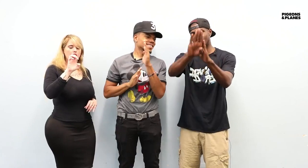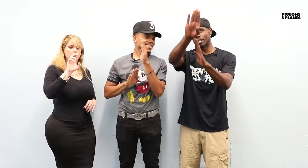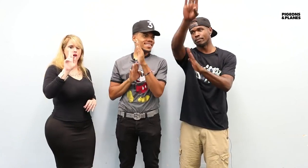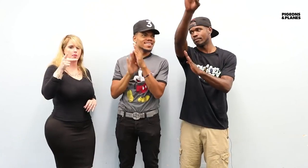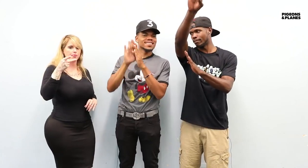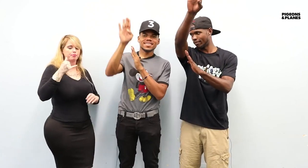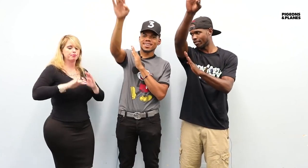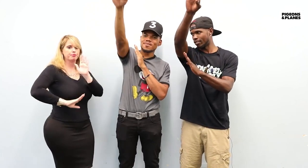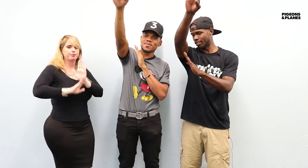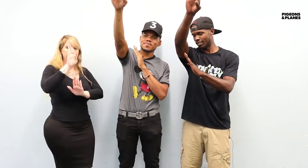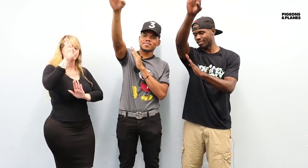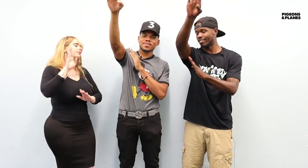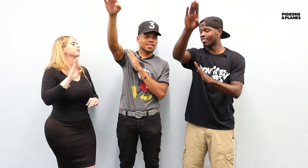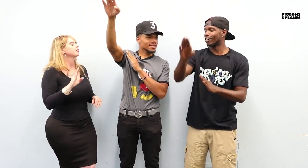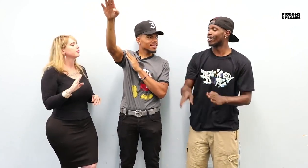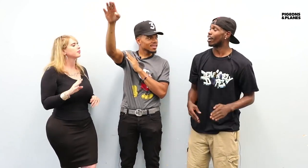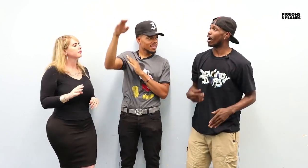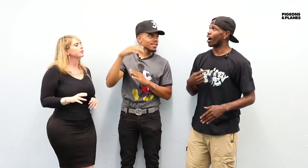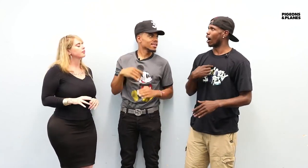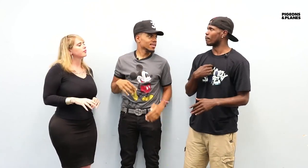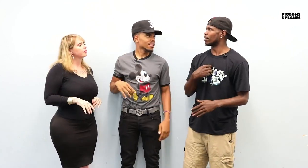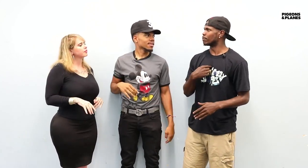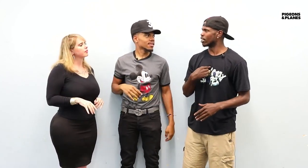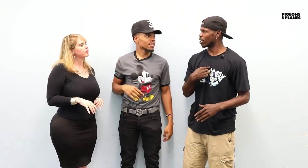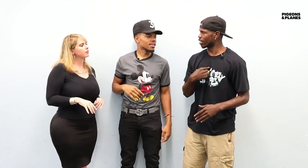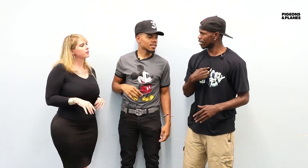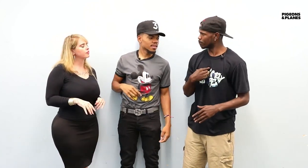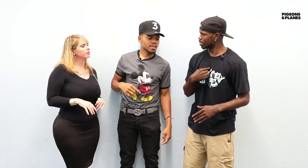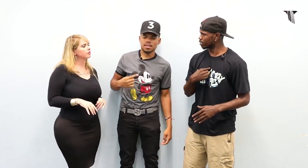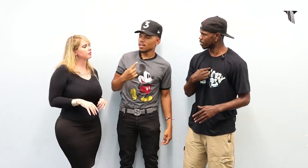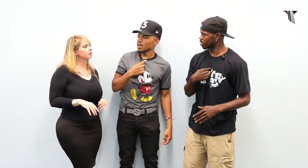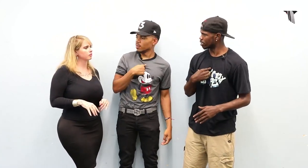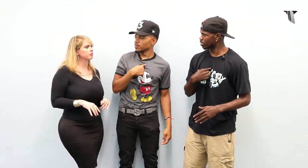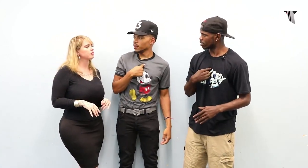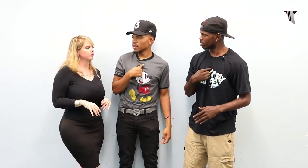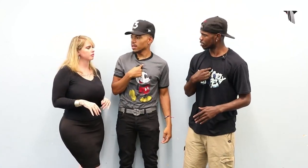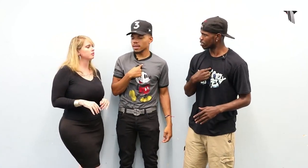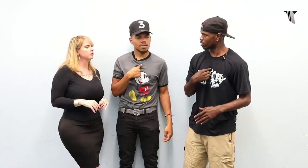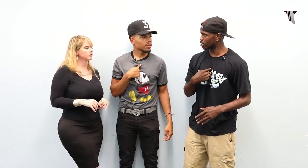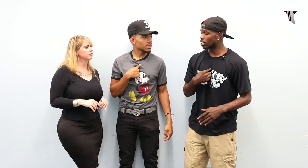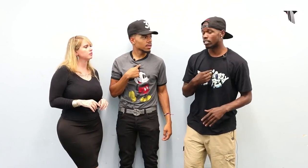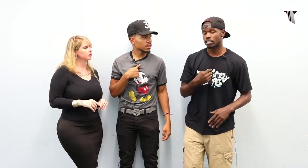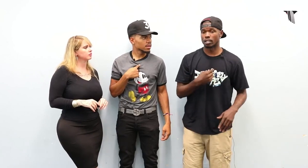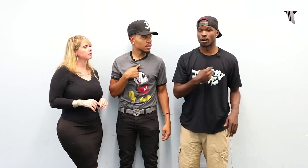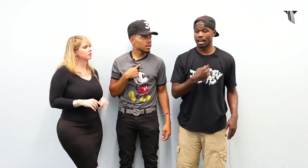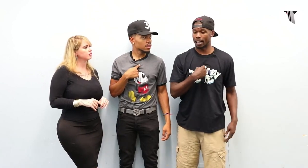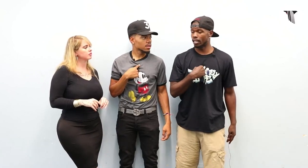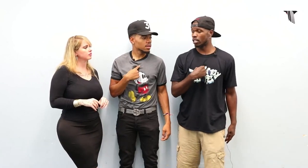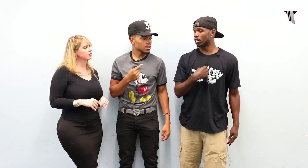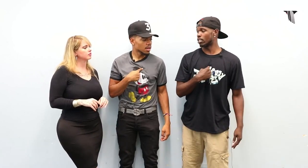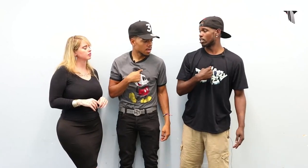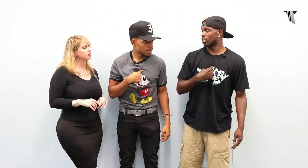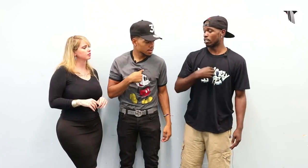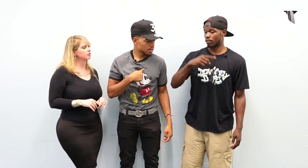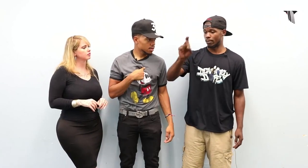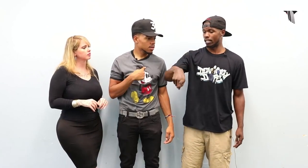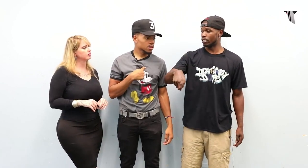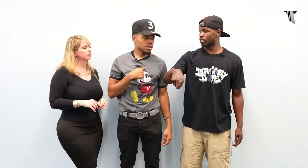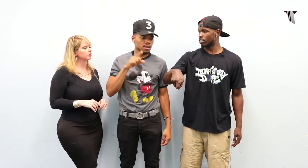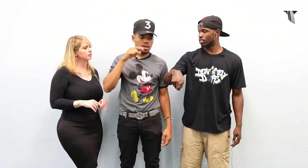up? The come up? I must be all I can be? I must be all I can be. So I? Must?